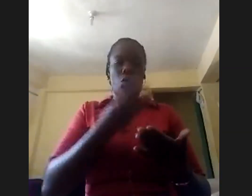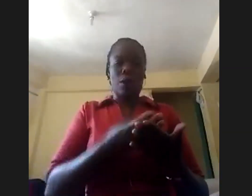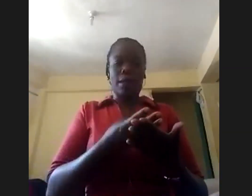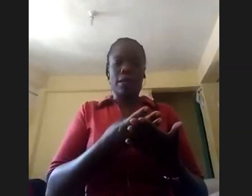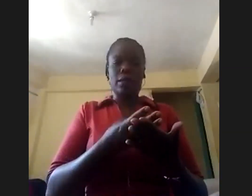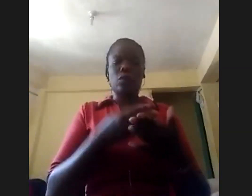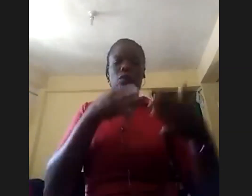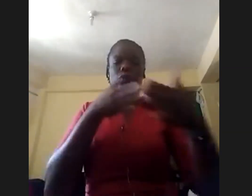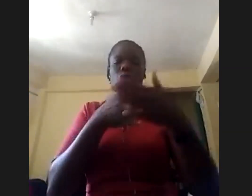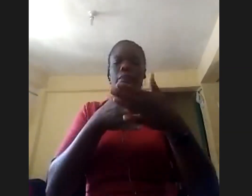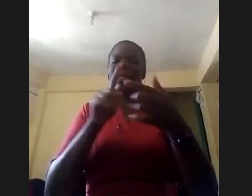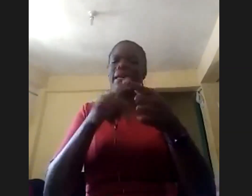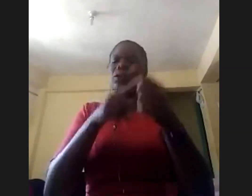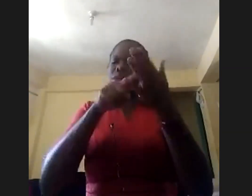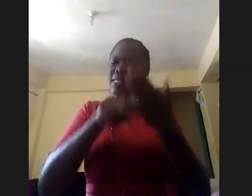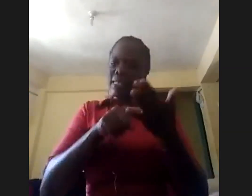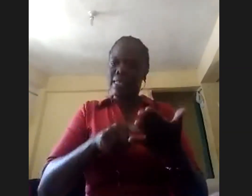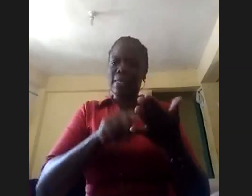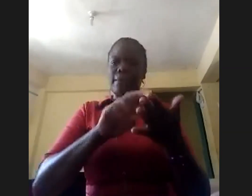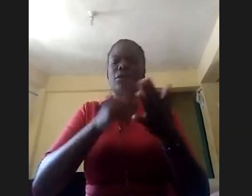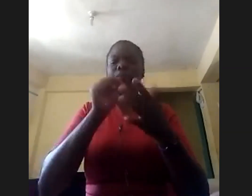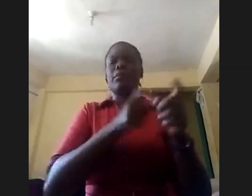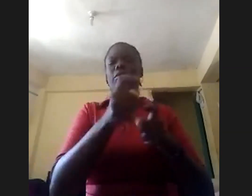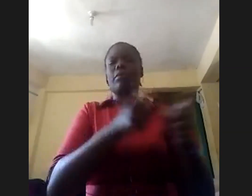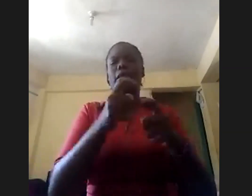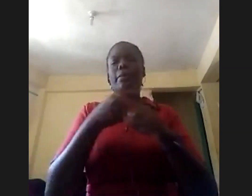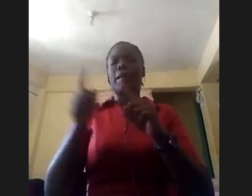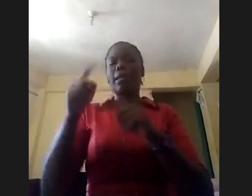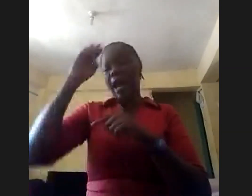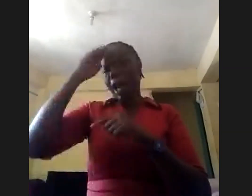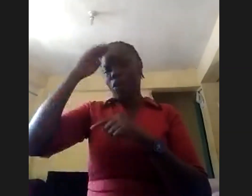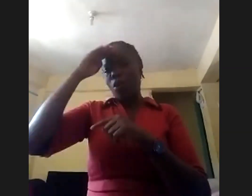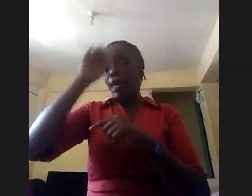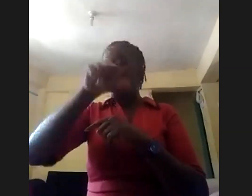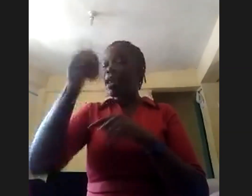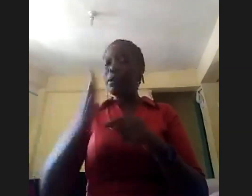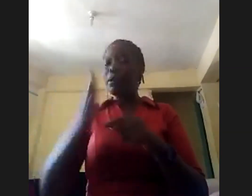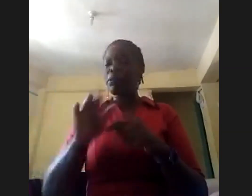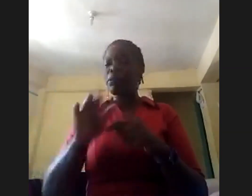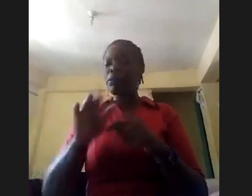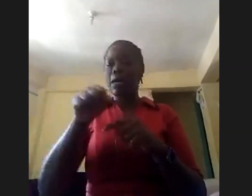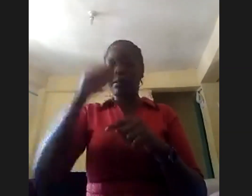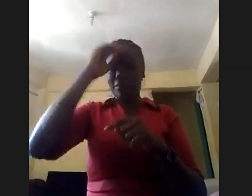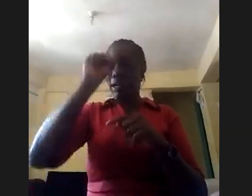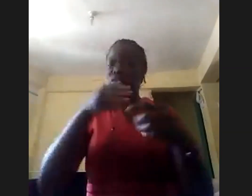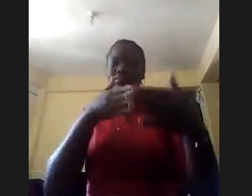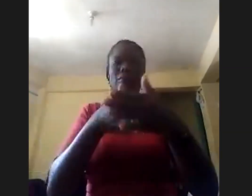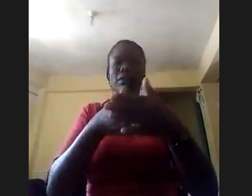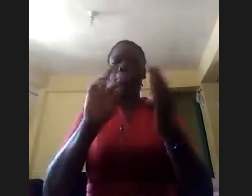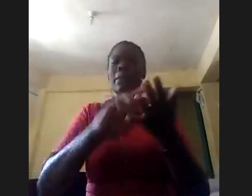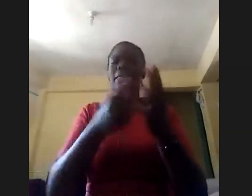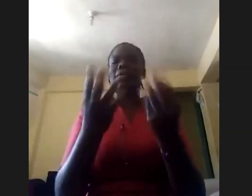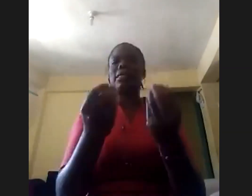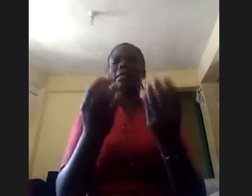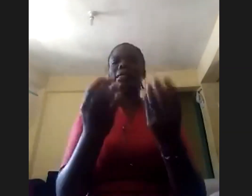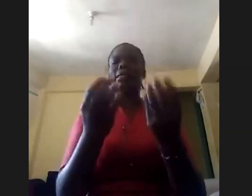able to manage. For alcohol, someone can abuse alcohol, and once they decide to stop, somehow it can be easy, they can stop,